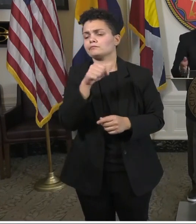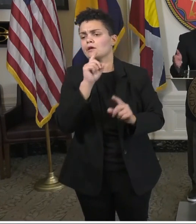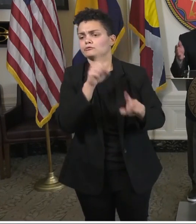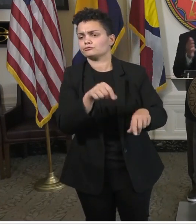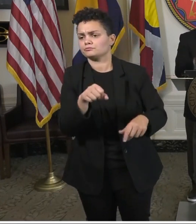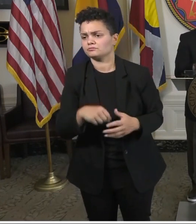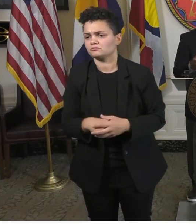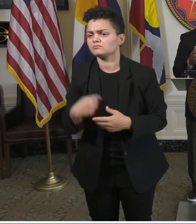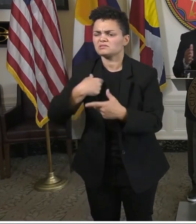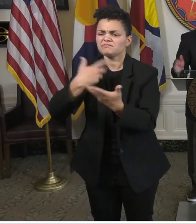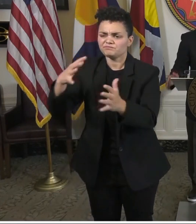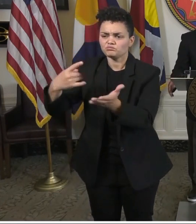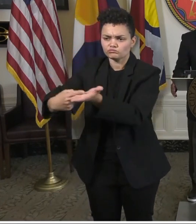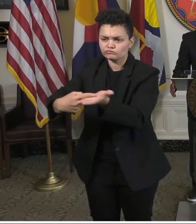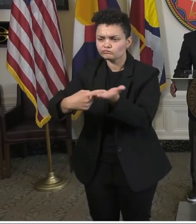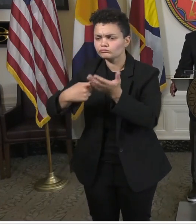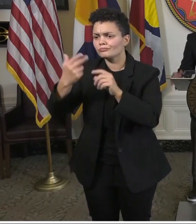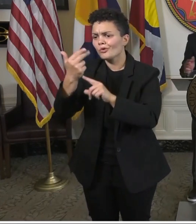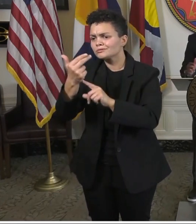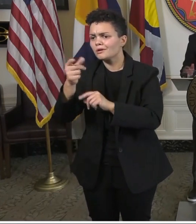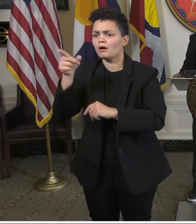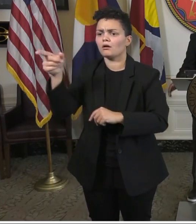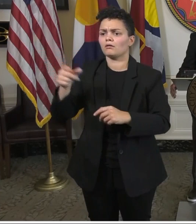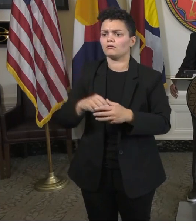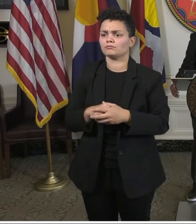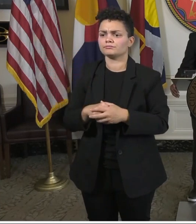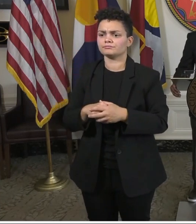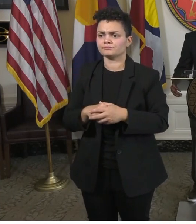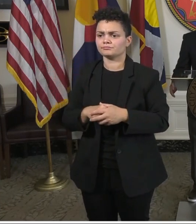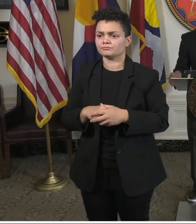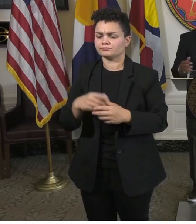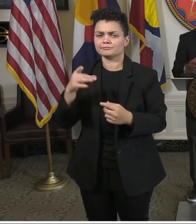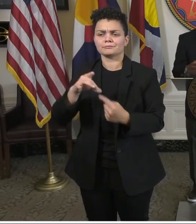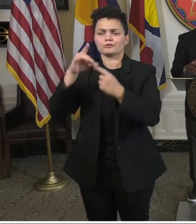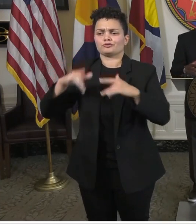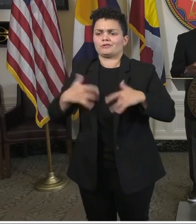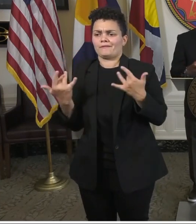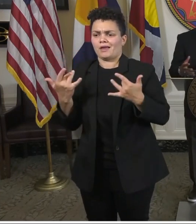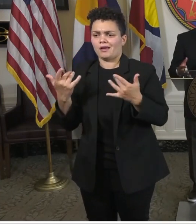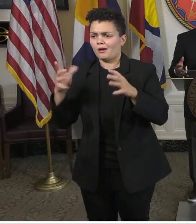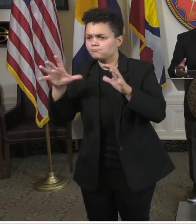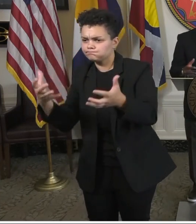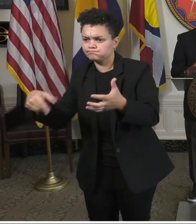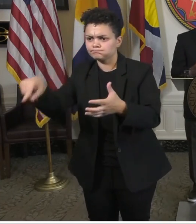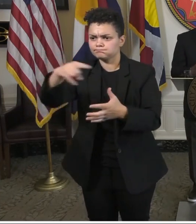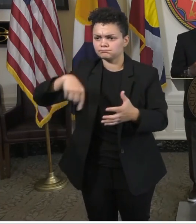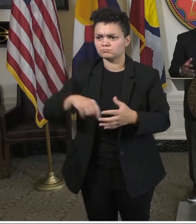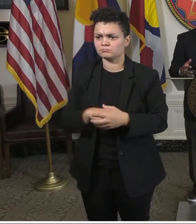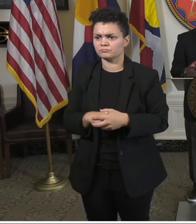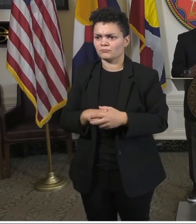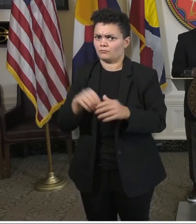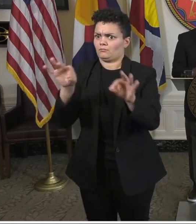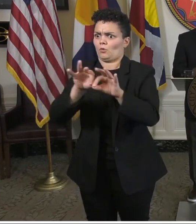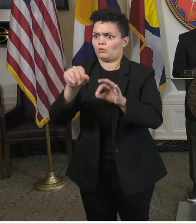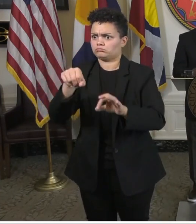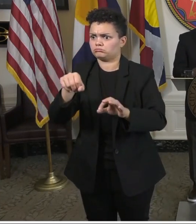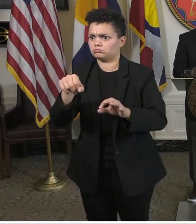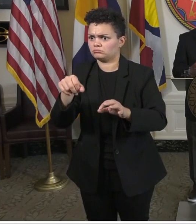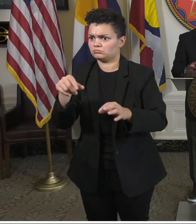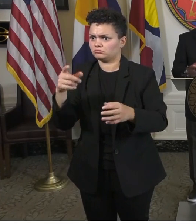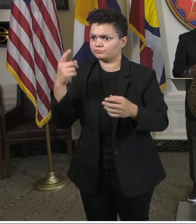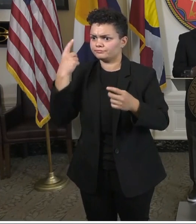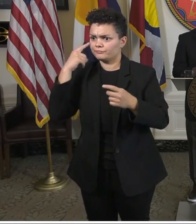hotel but the entertainment or special event sectors of our economy. They're critical for our economy.